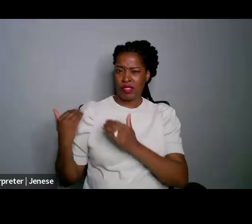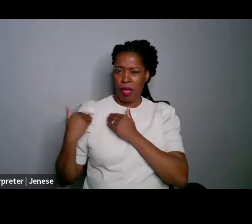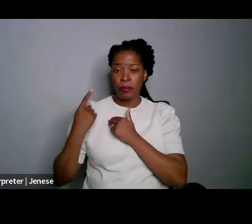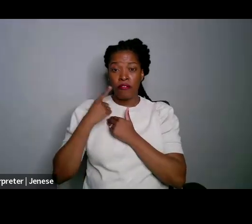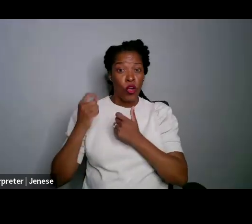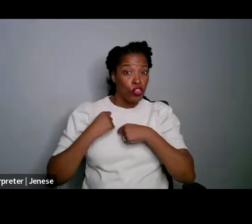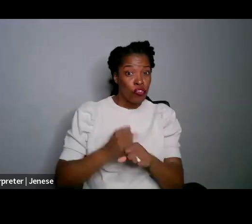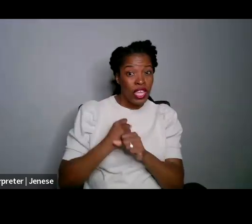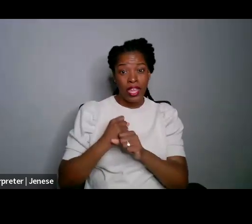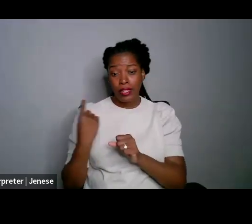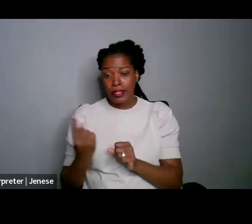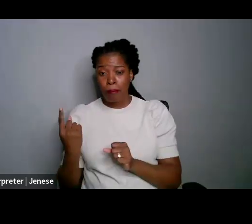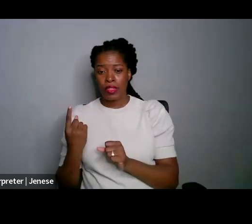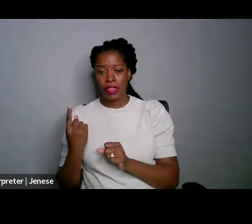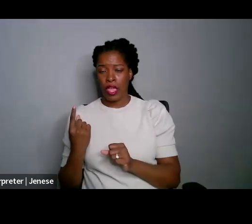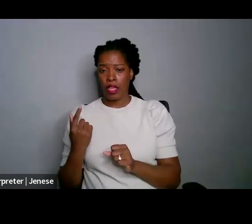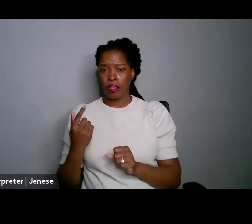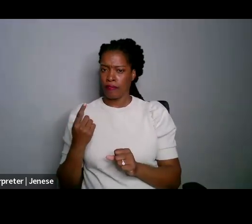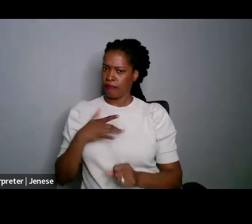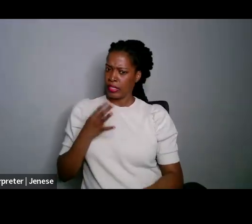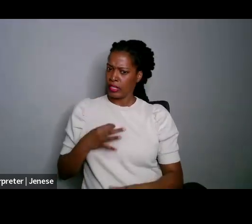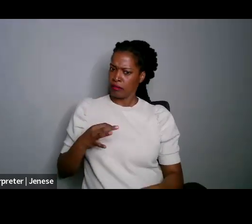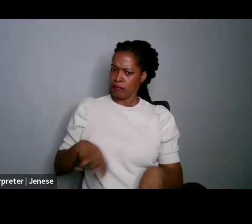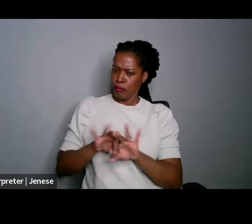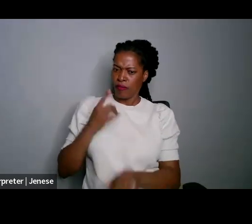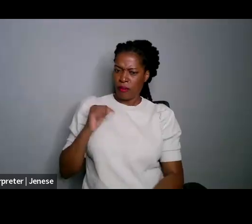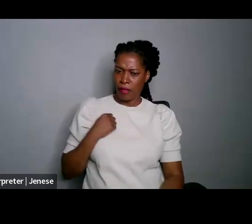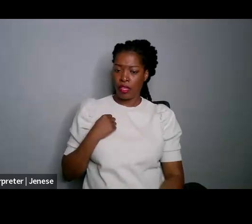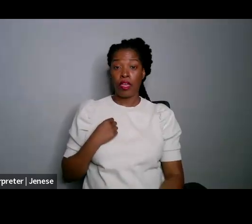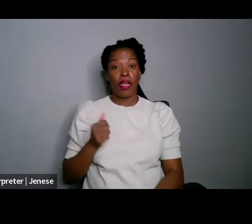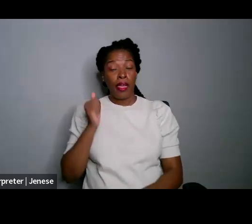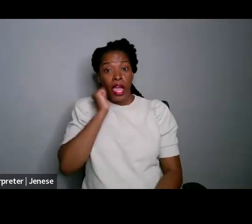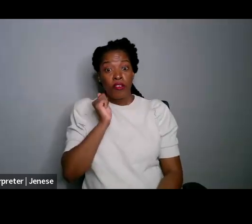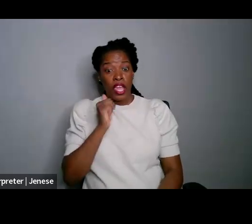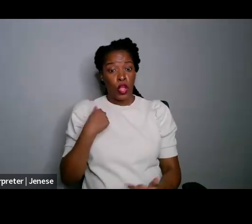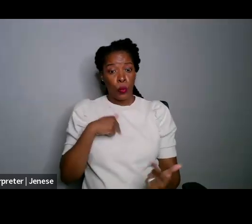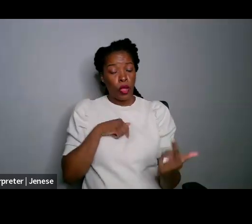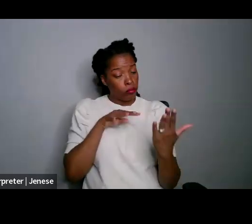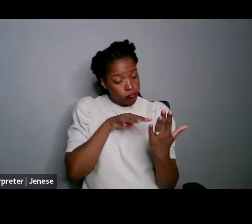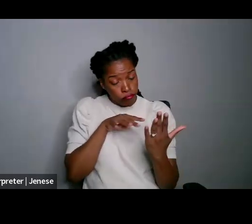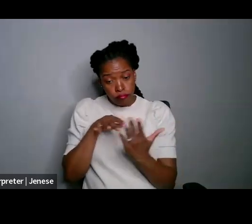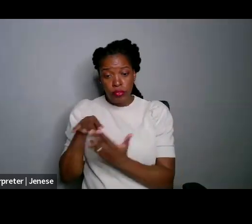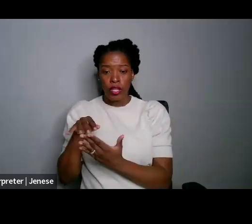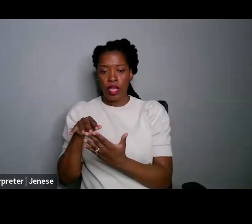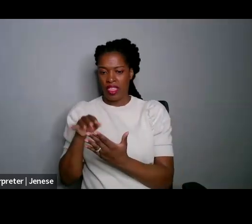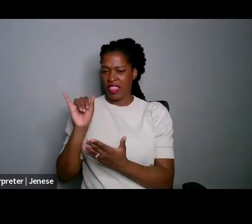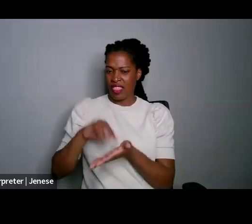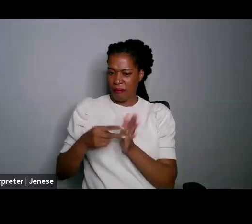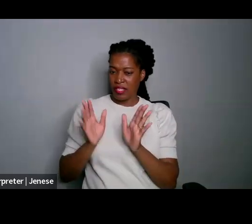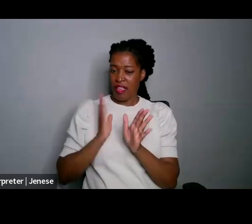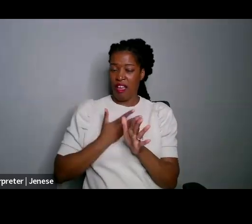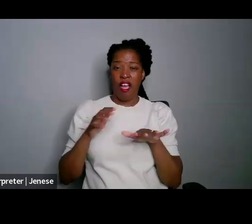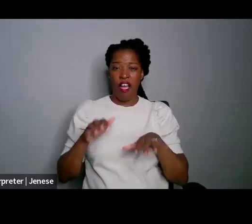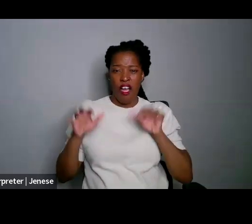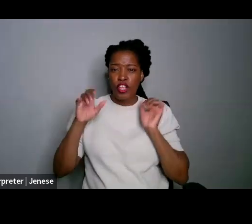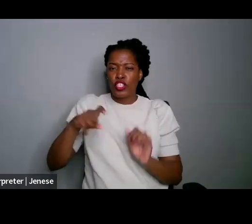our audiences feel something. I like to think of social media as a brand's visual storefront. We in